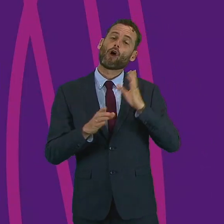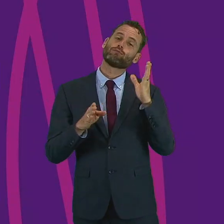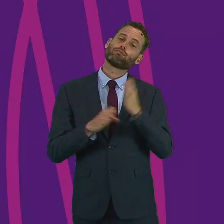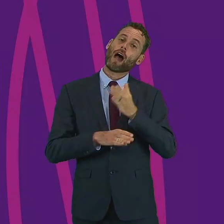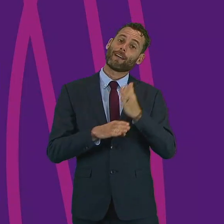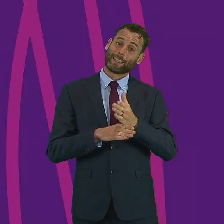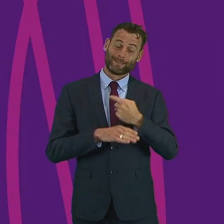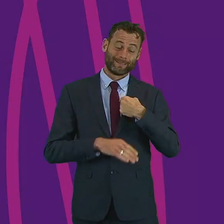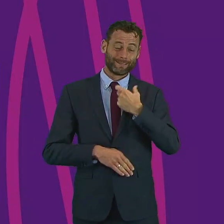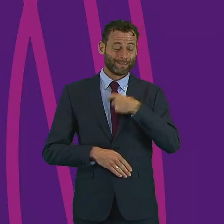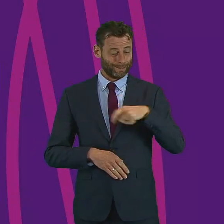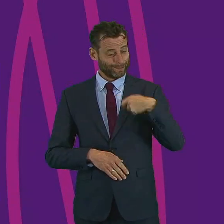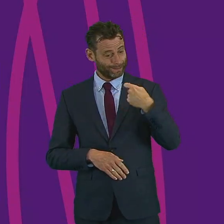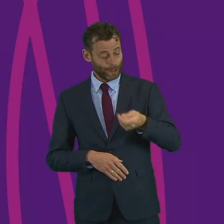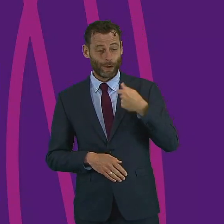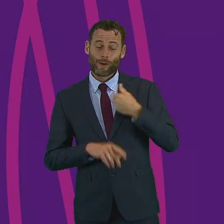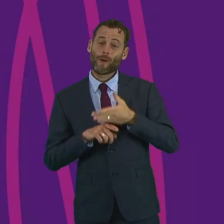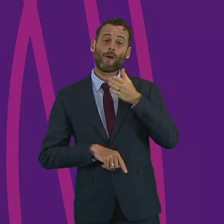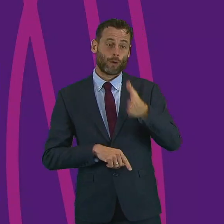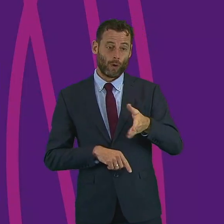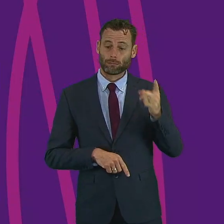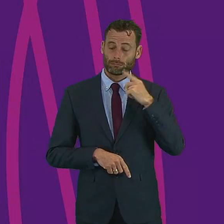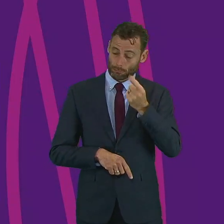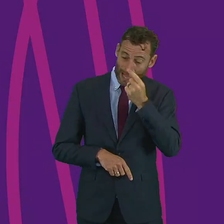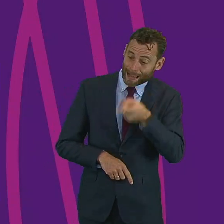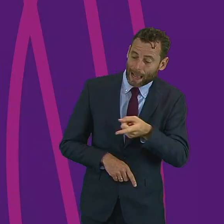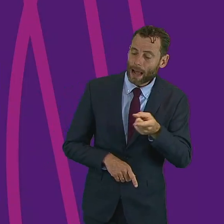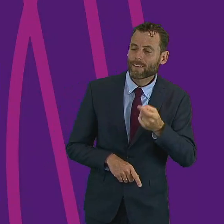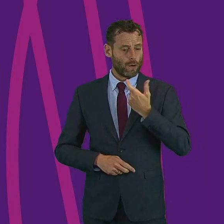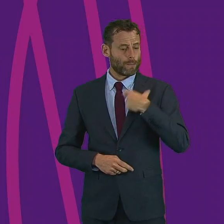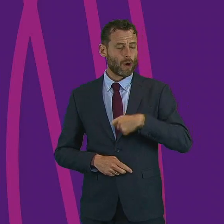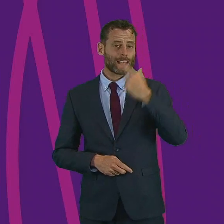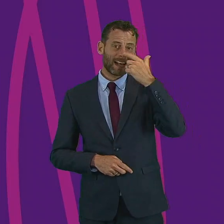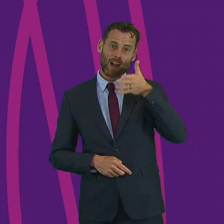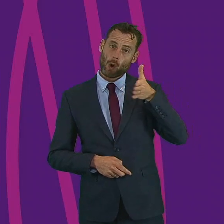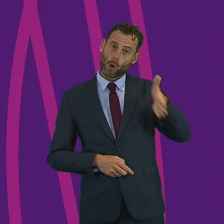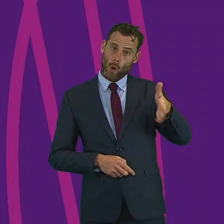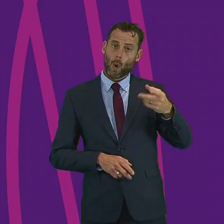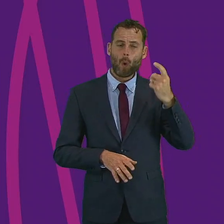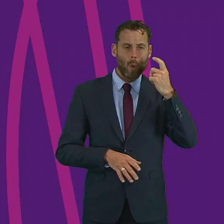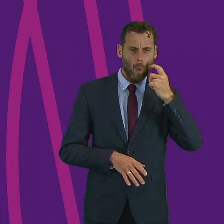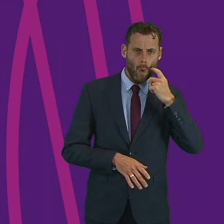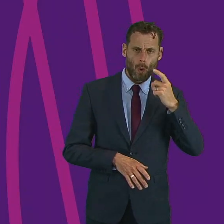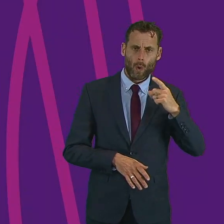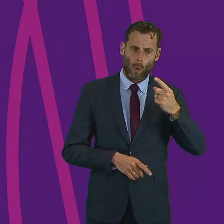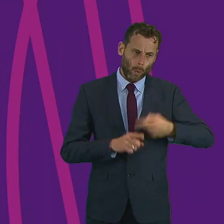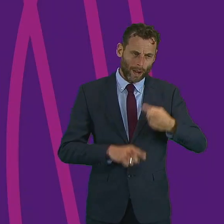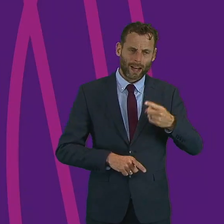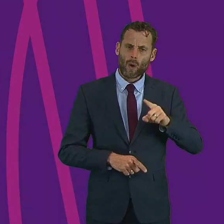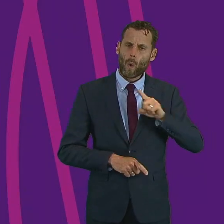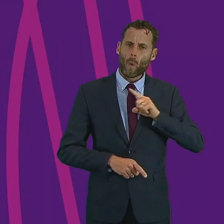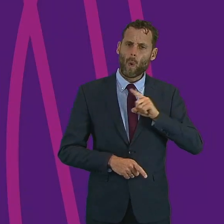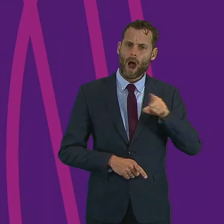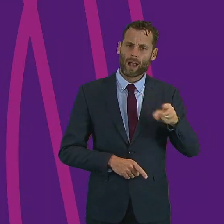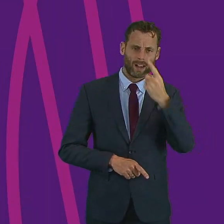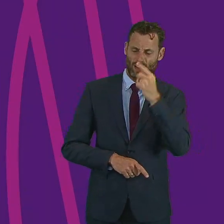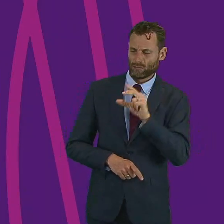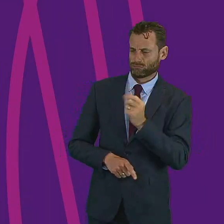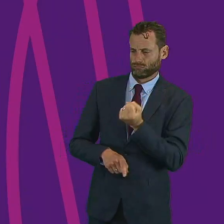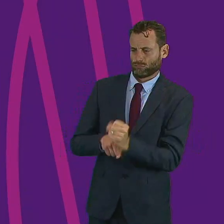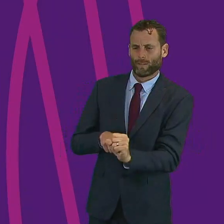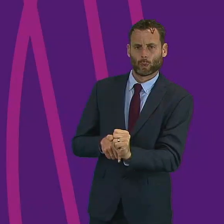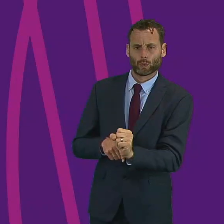that is available from Advice Direct Scotland, and I would encourage people to listen to this to make sure they know